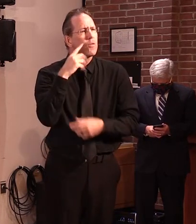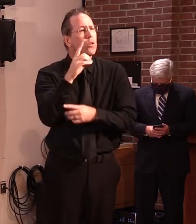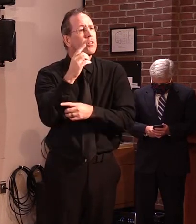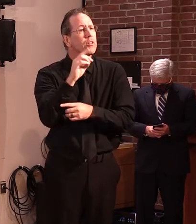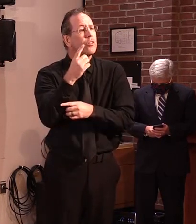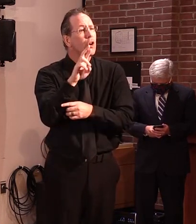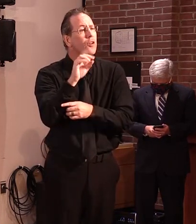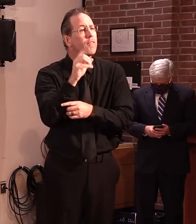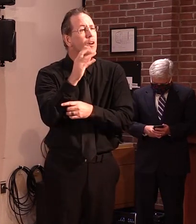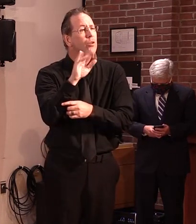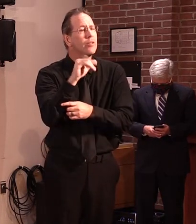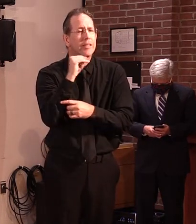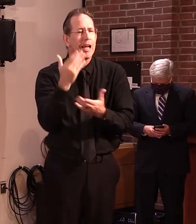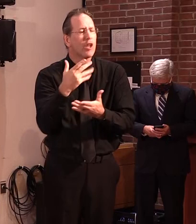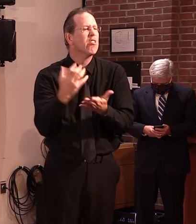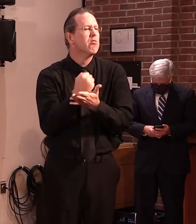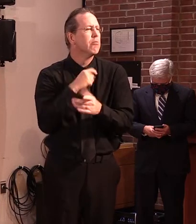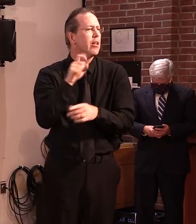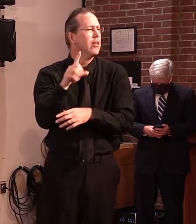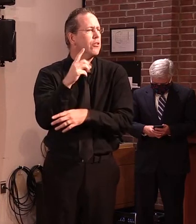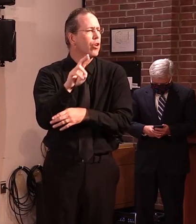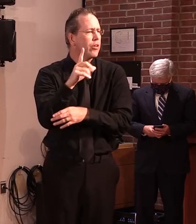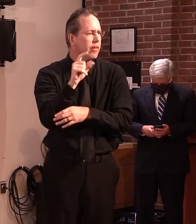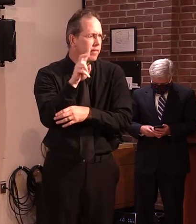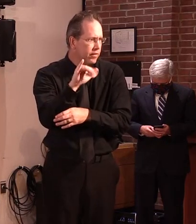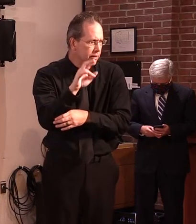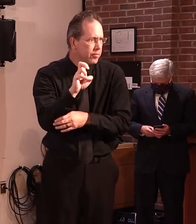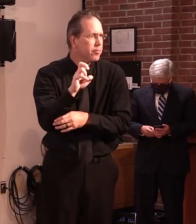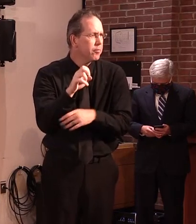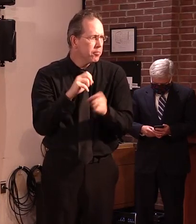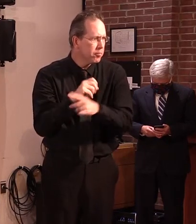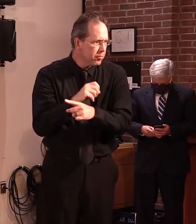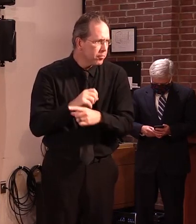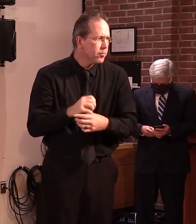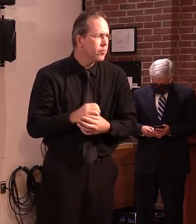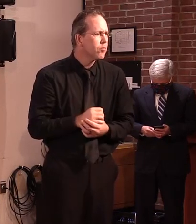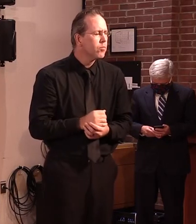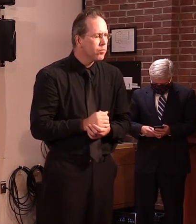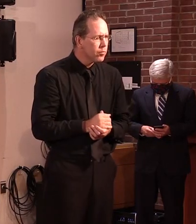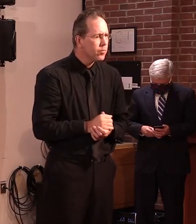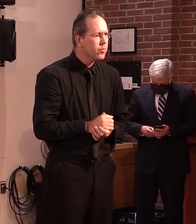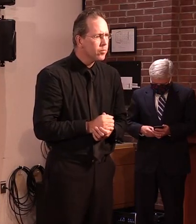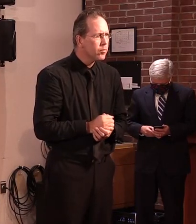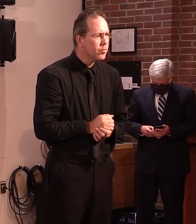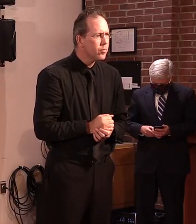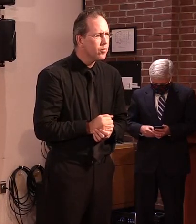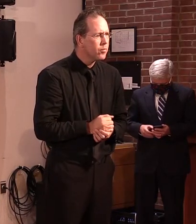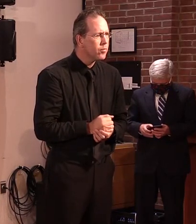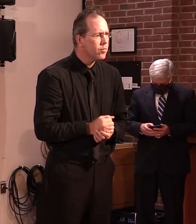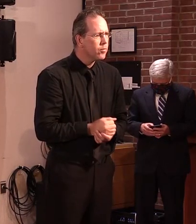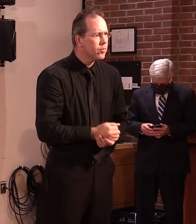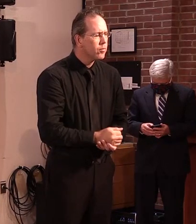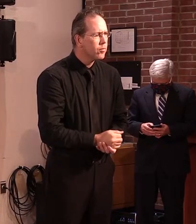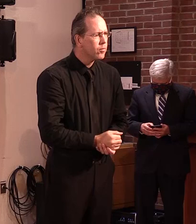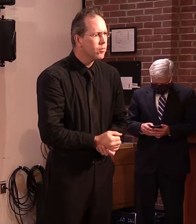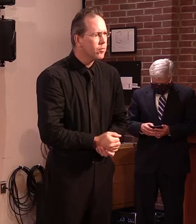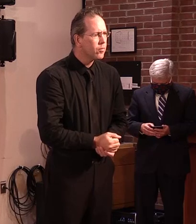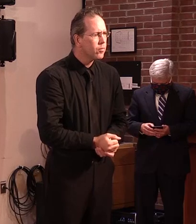Dr. Levine, quickly, I've been reading a lot about it. In the earlier days, we're talking February, March, and